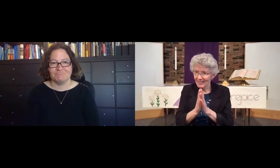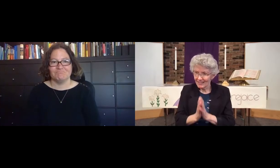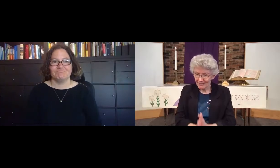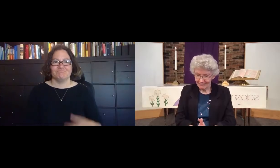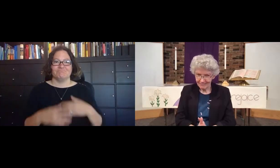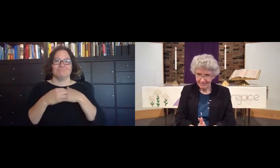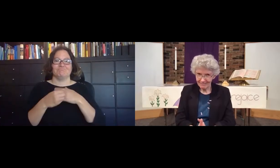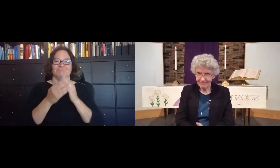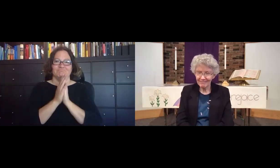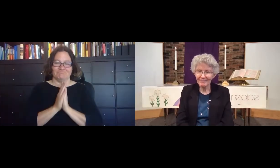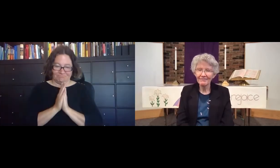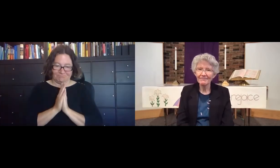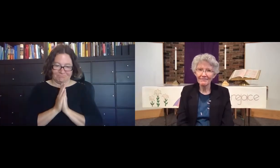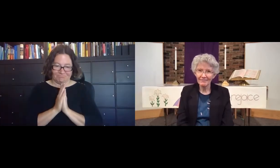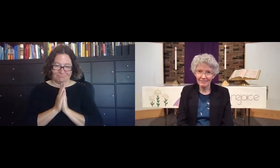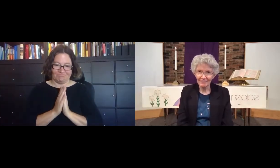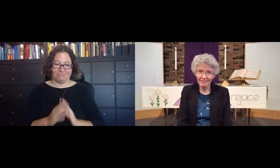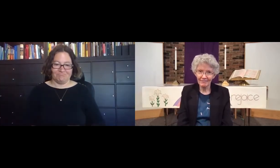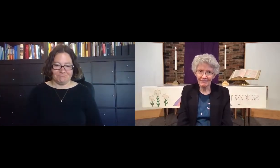Together we say, amen.